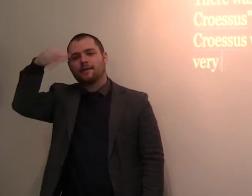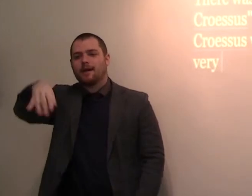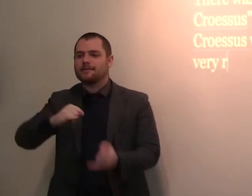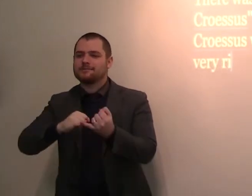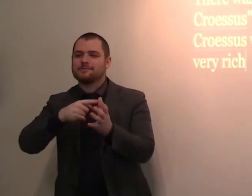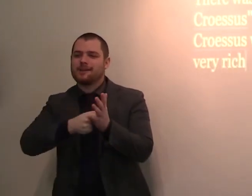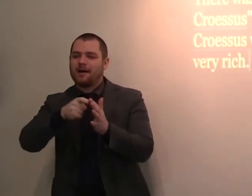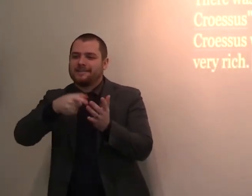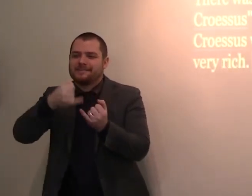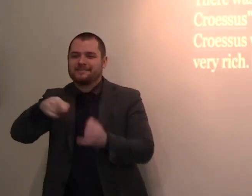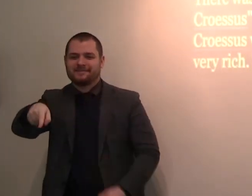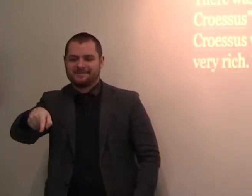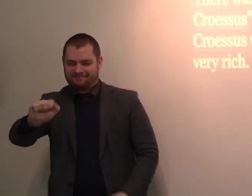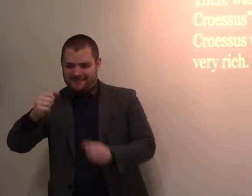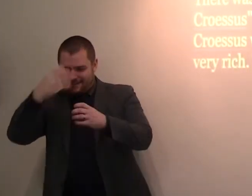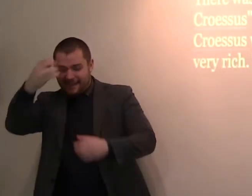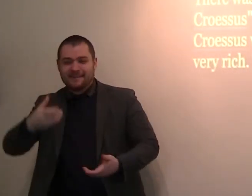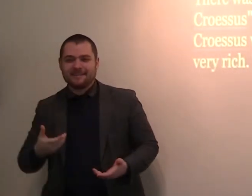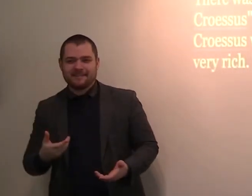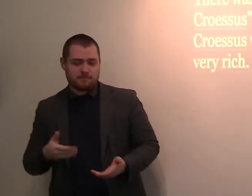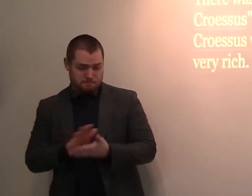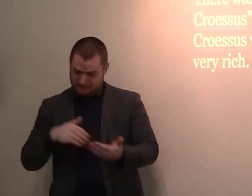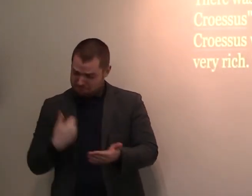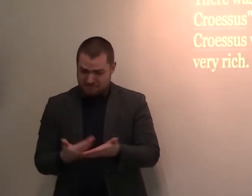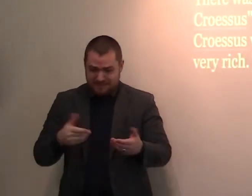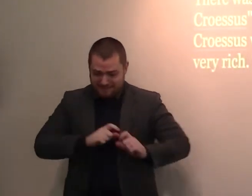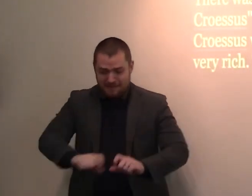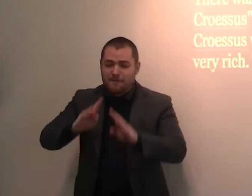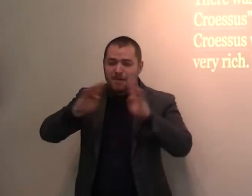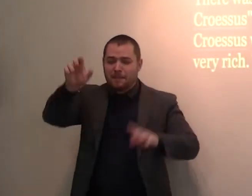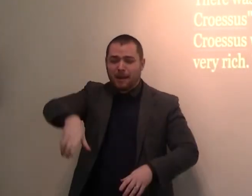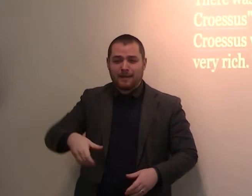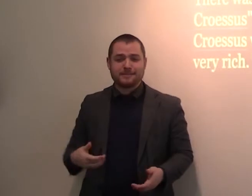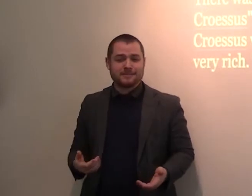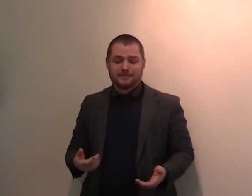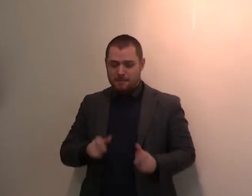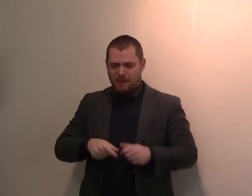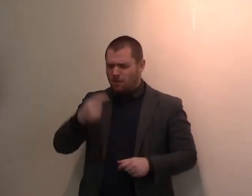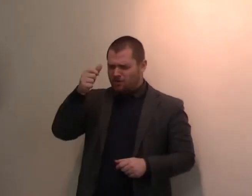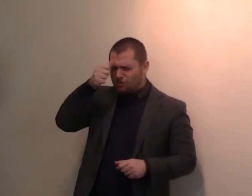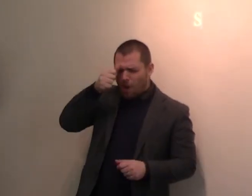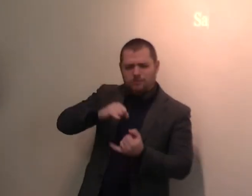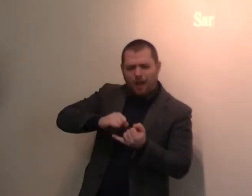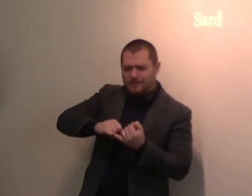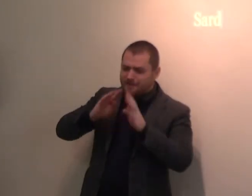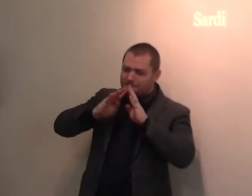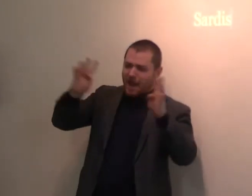about Sardis, it was a self-confident city. They were very